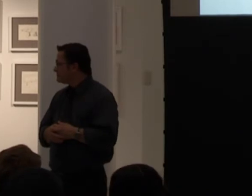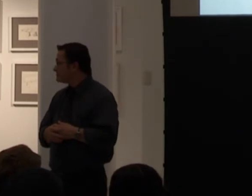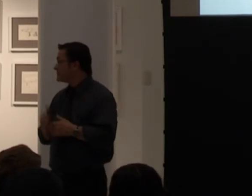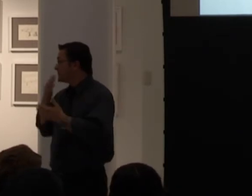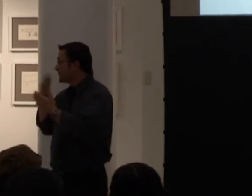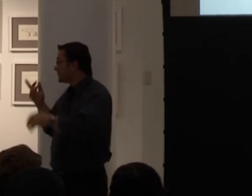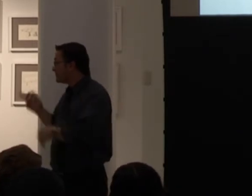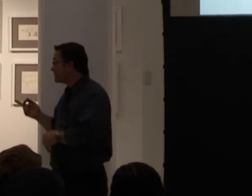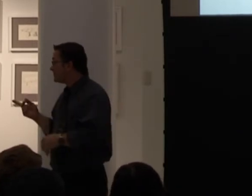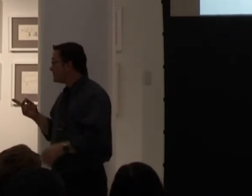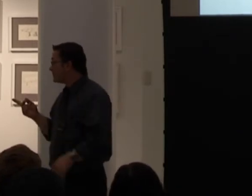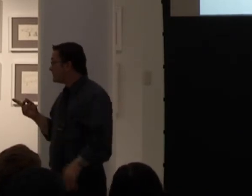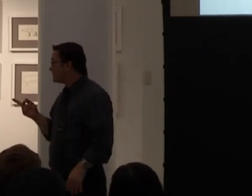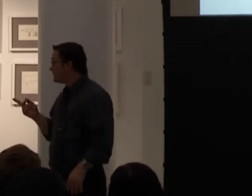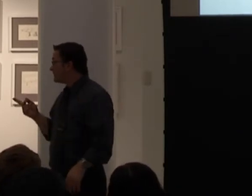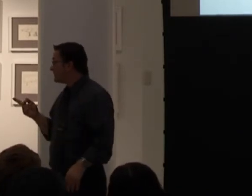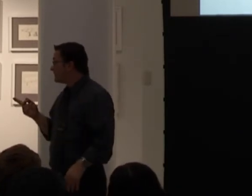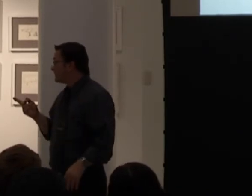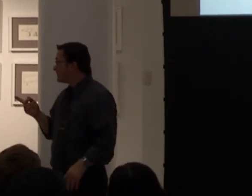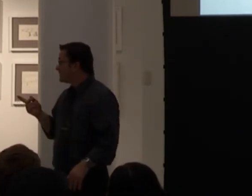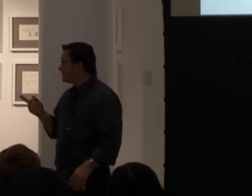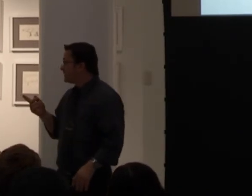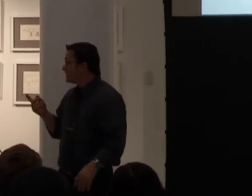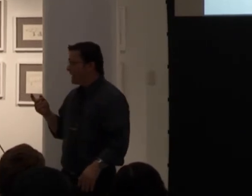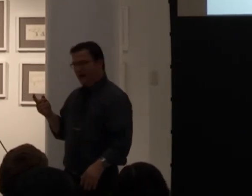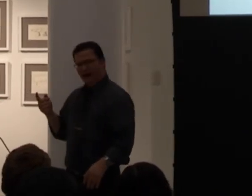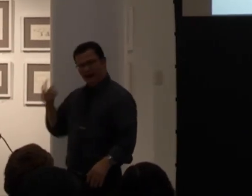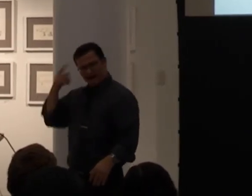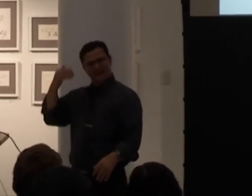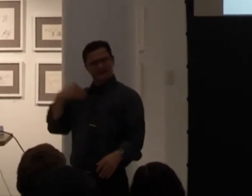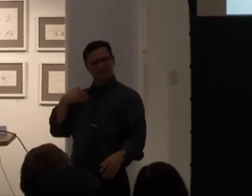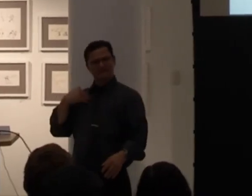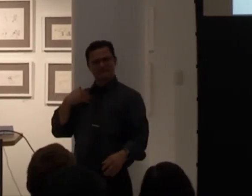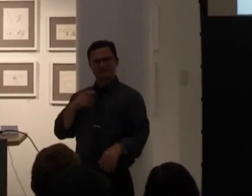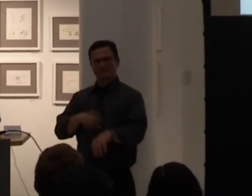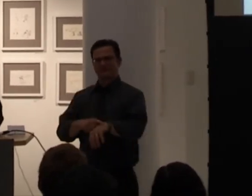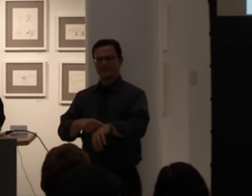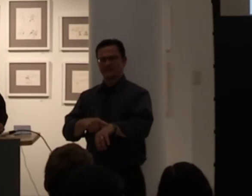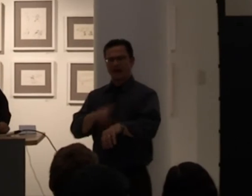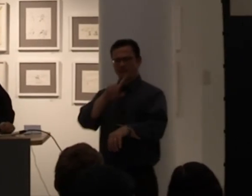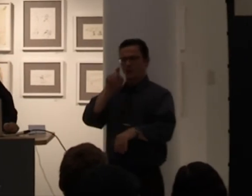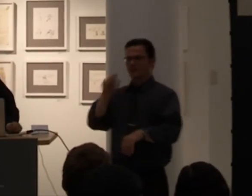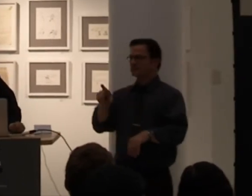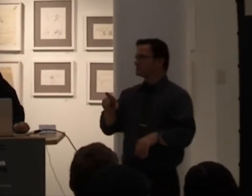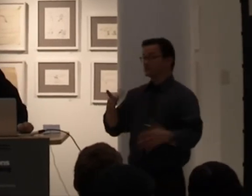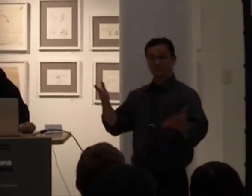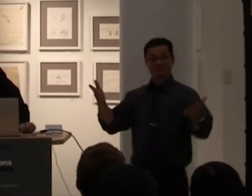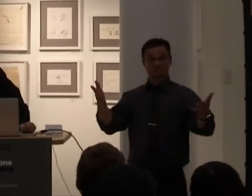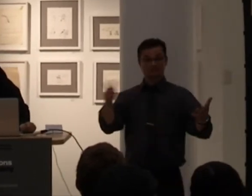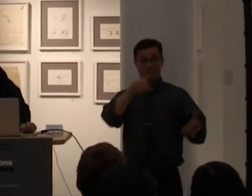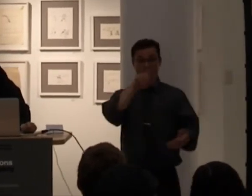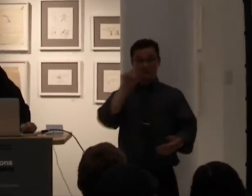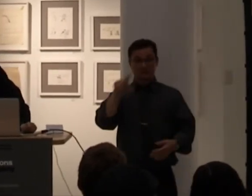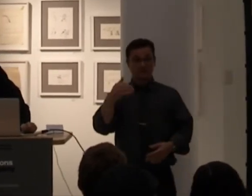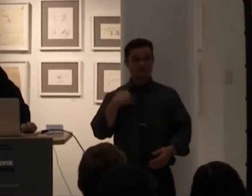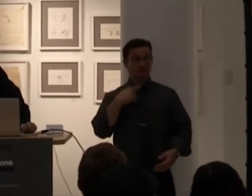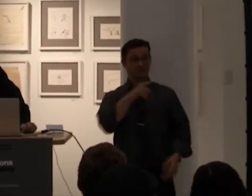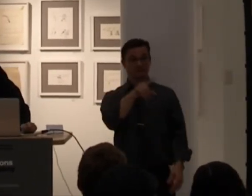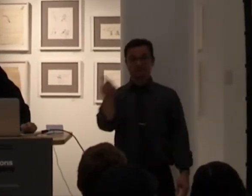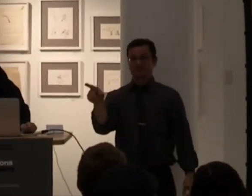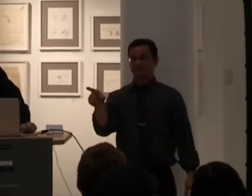Thank you. Questions? Do we have, I think we have time for some questions. So, any questions?